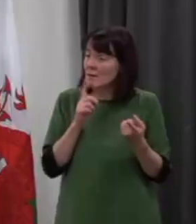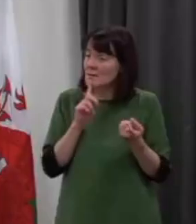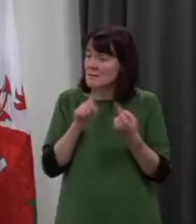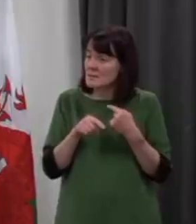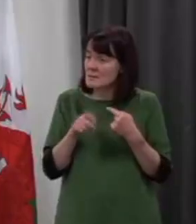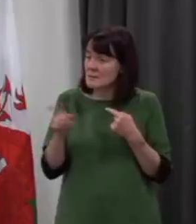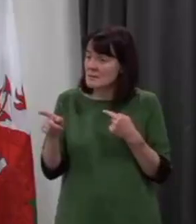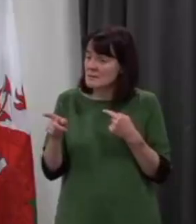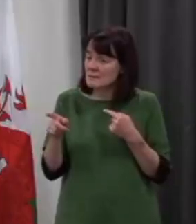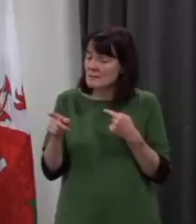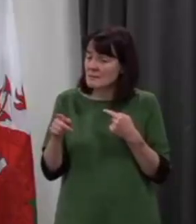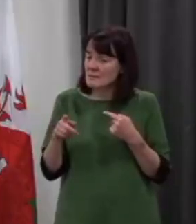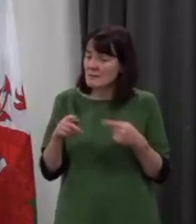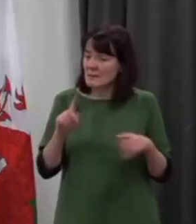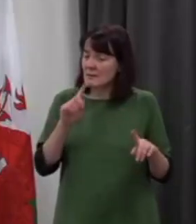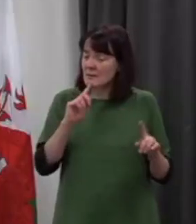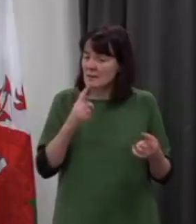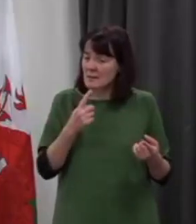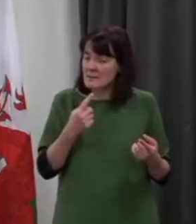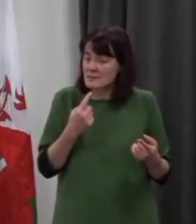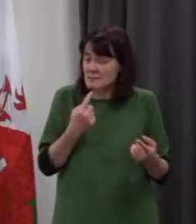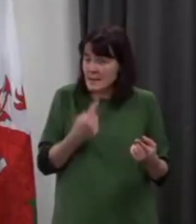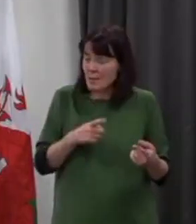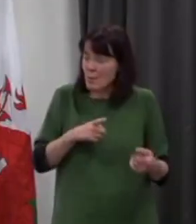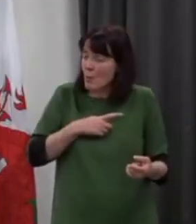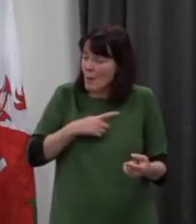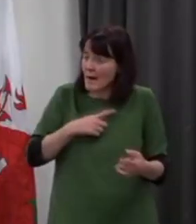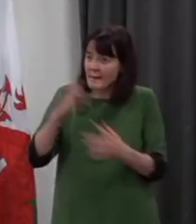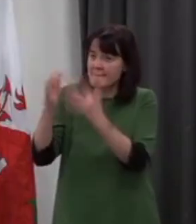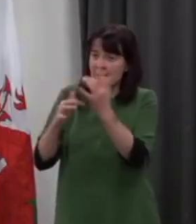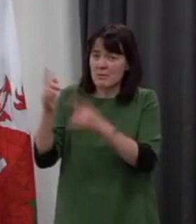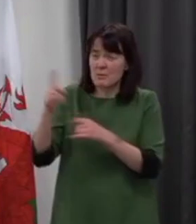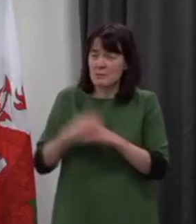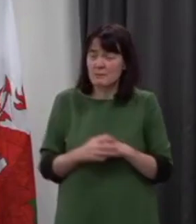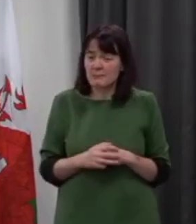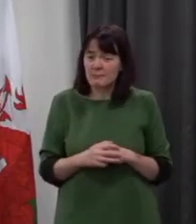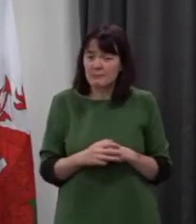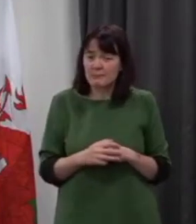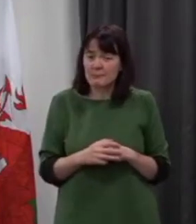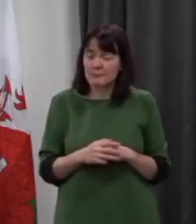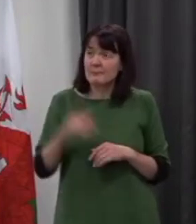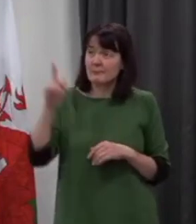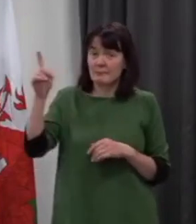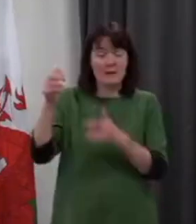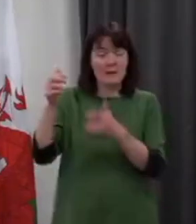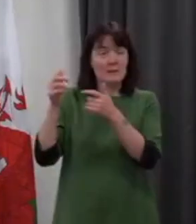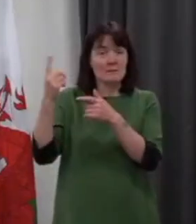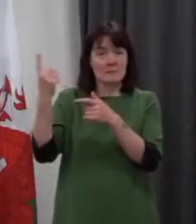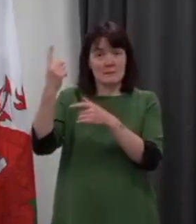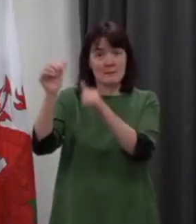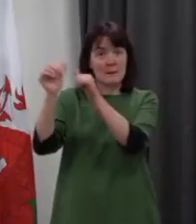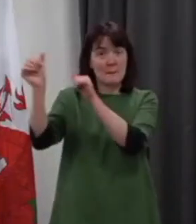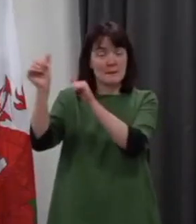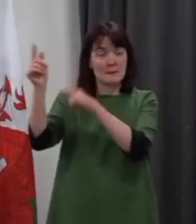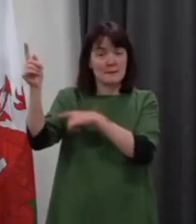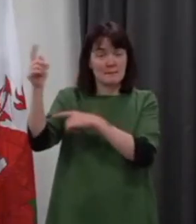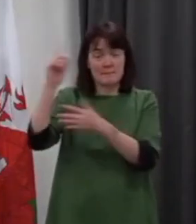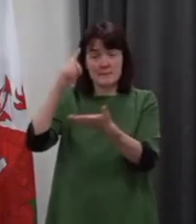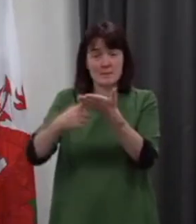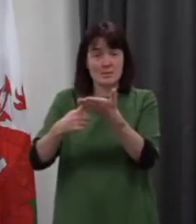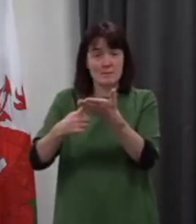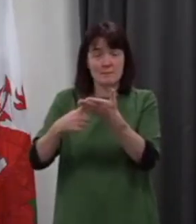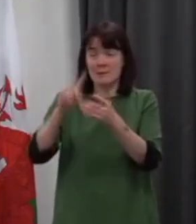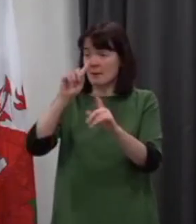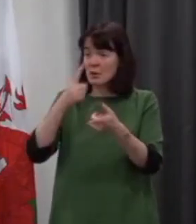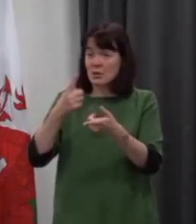any light on why it hasn't gone through? I've been clear that the company themselves made a decision they weren't